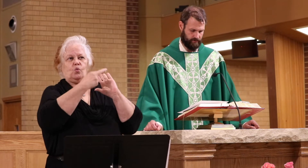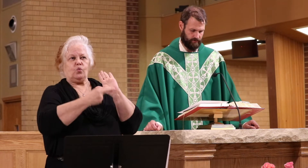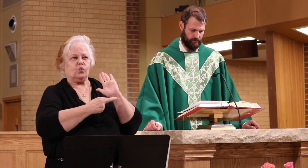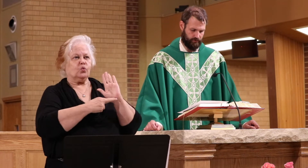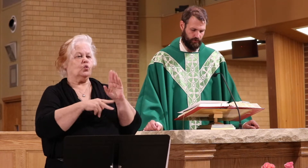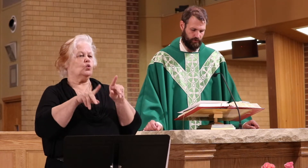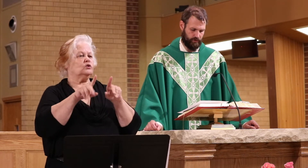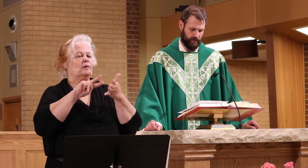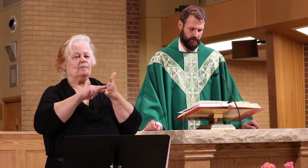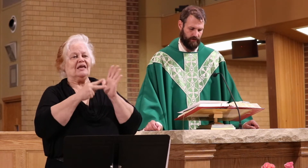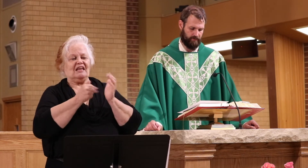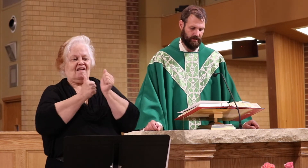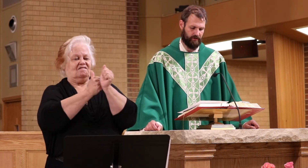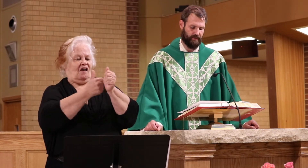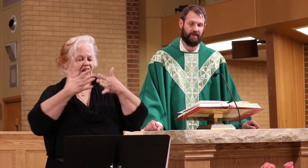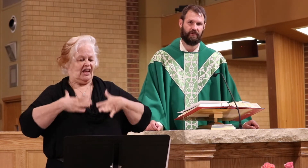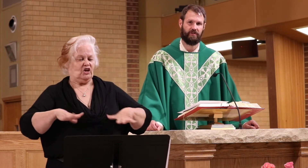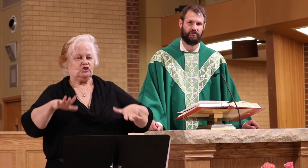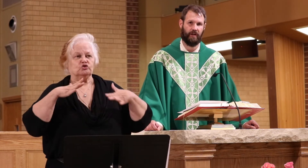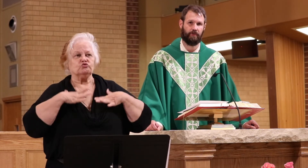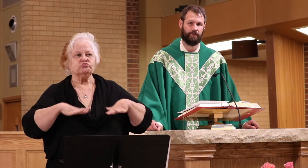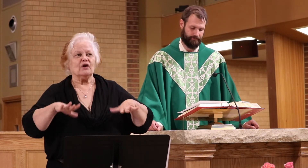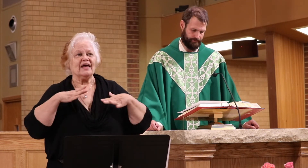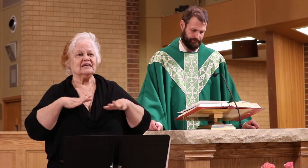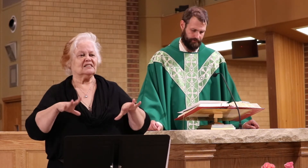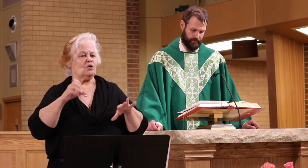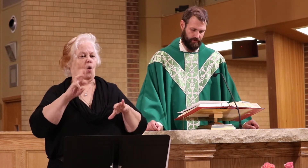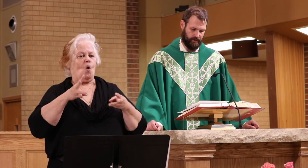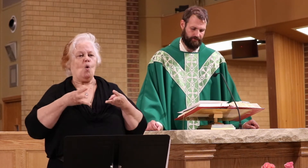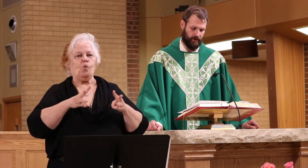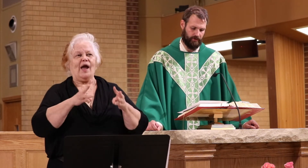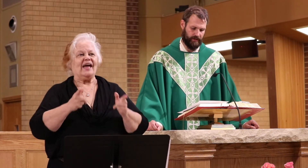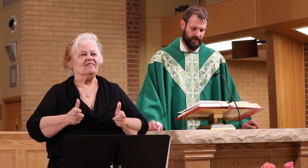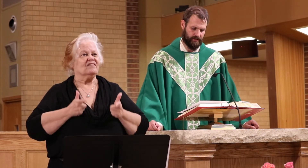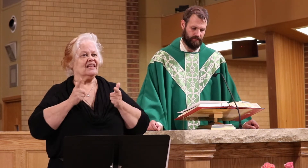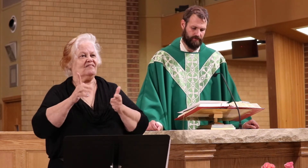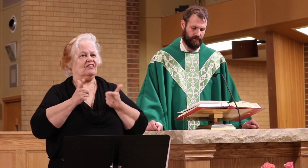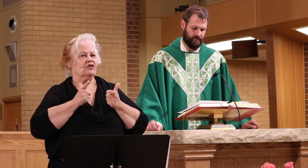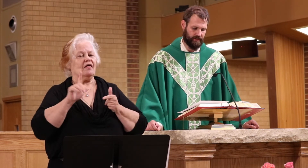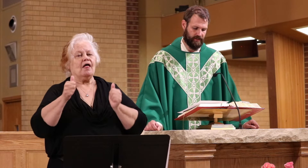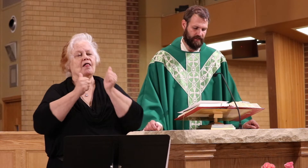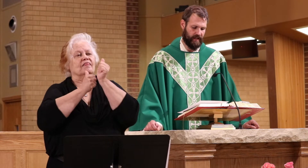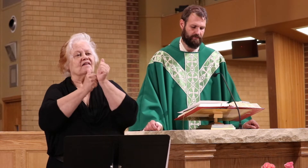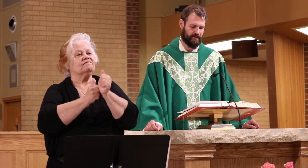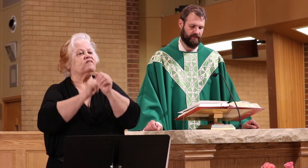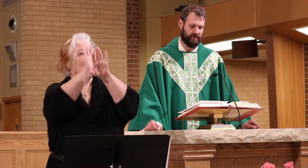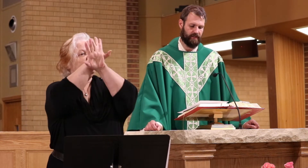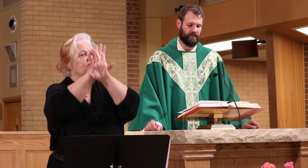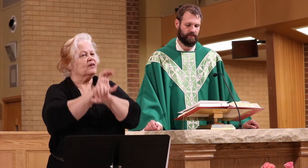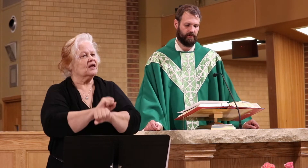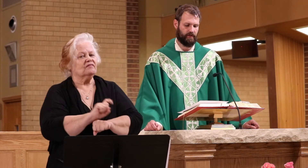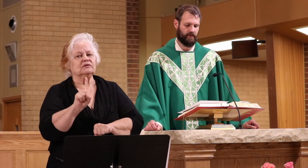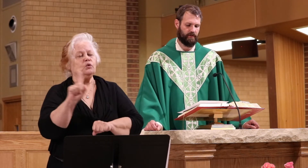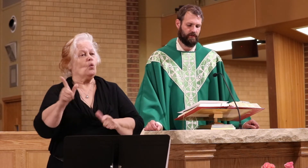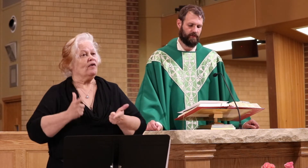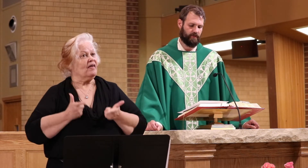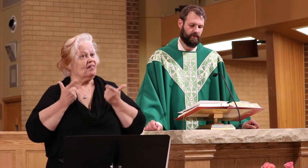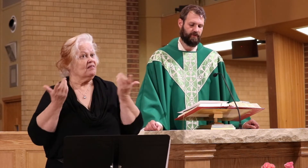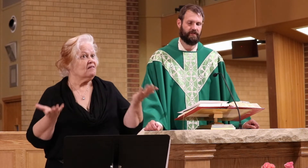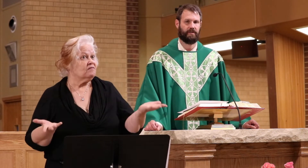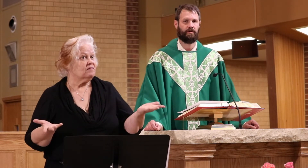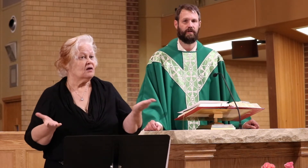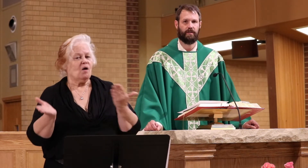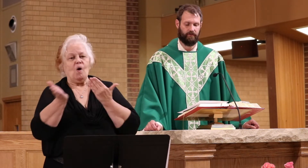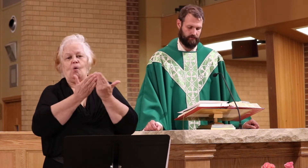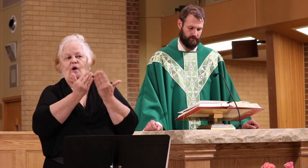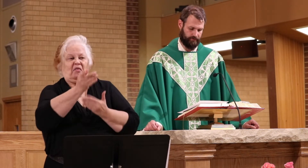dress, food, and manner of life in general. They follow the customs of whatever city they happen to be living in,